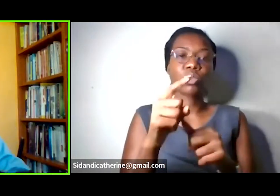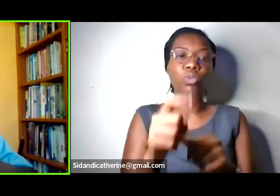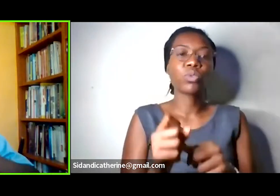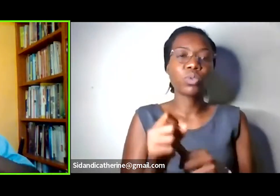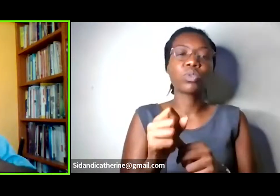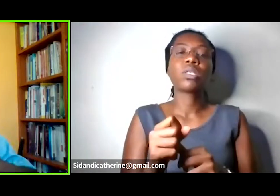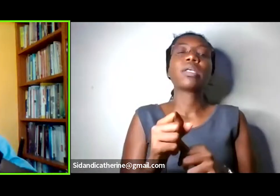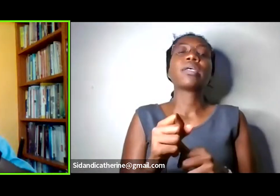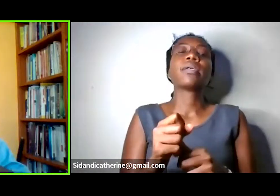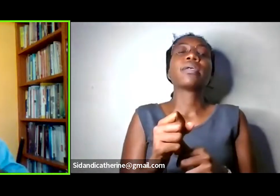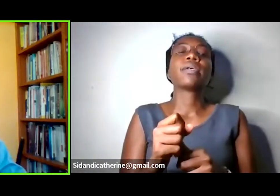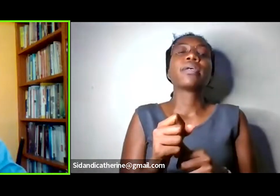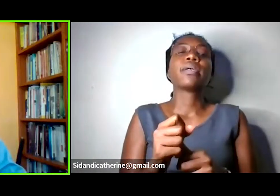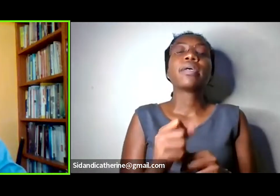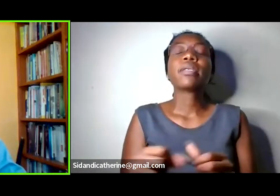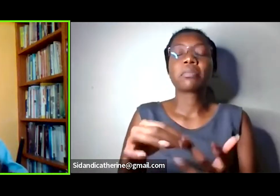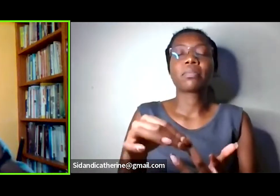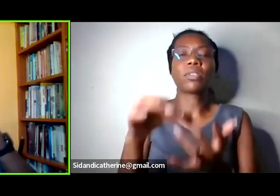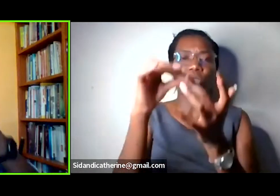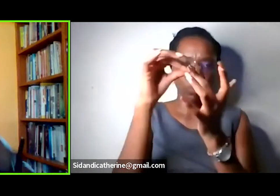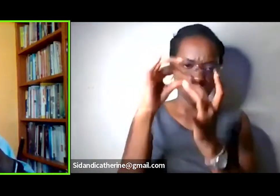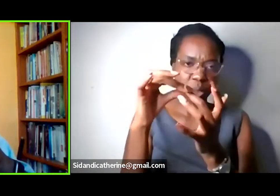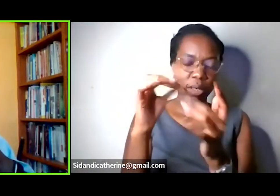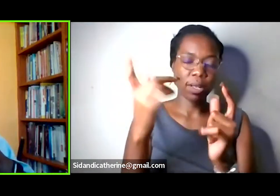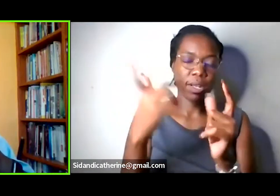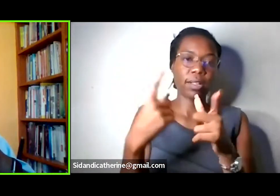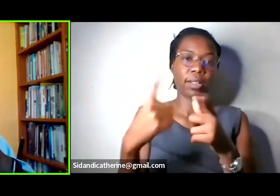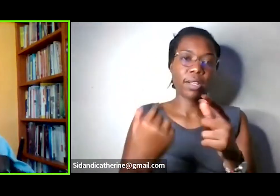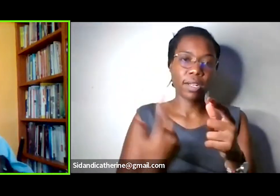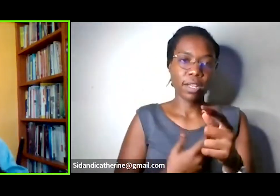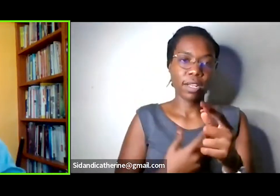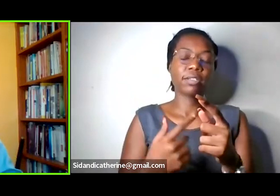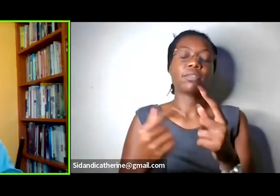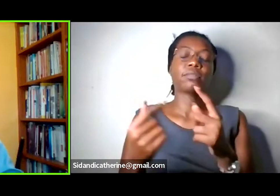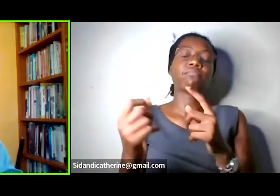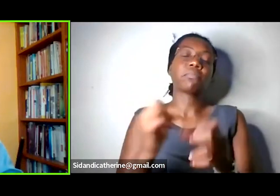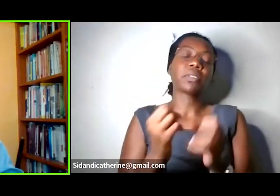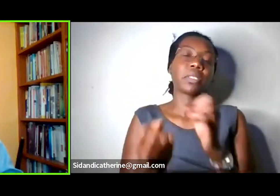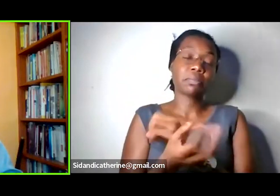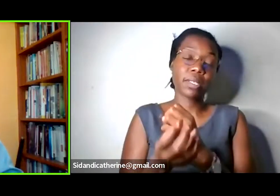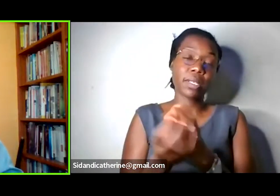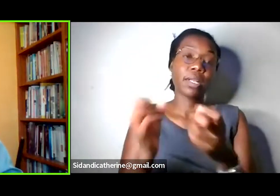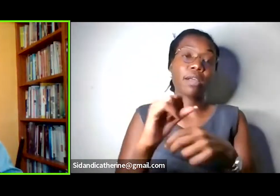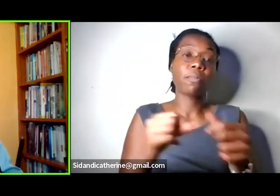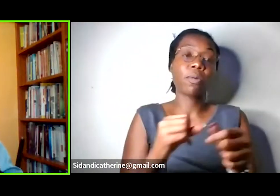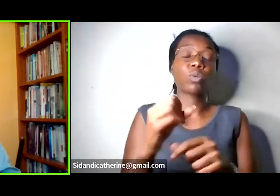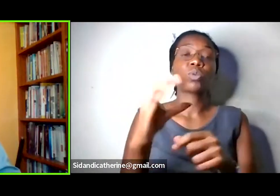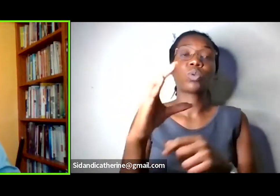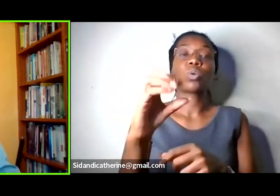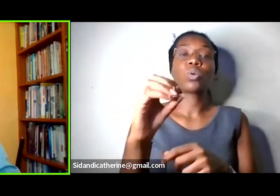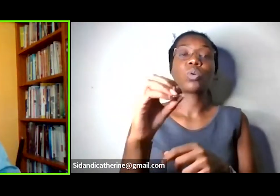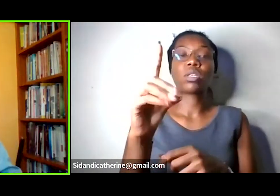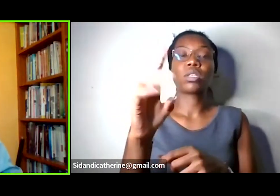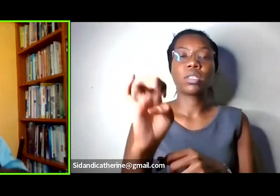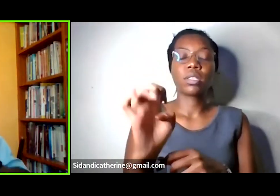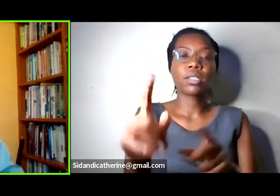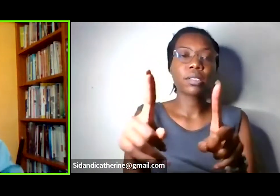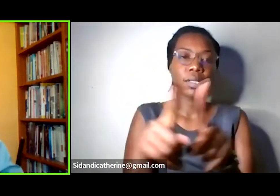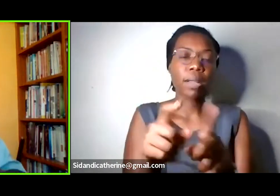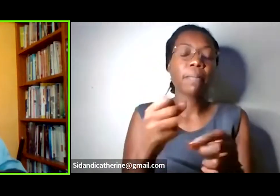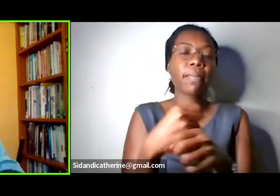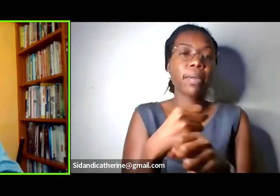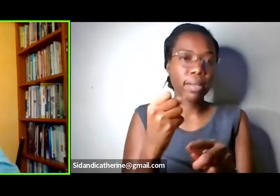me. Are you for real? Give me an offer. Do you have more for me? And keep me in the loop. I want to leave it there